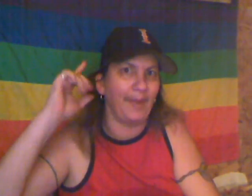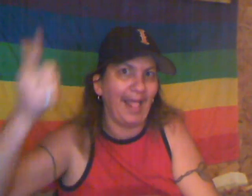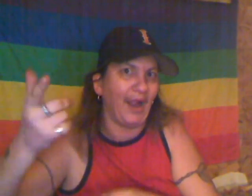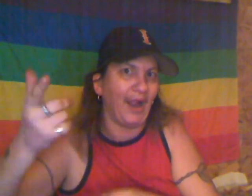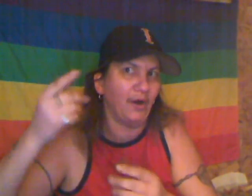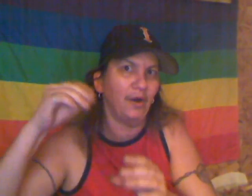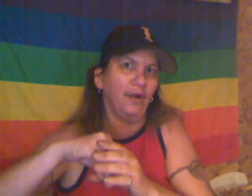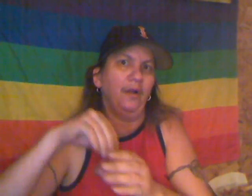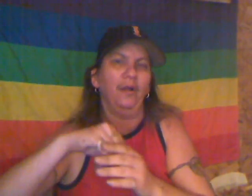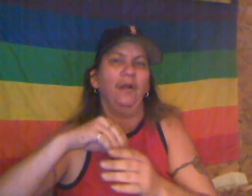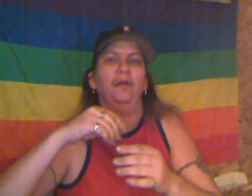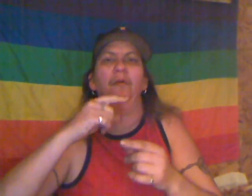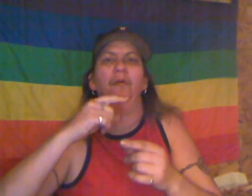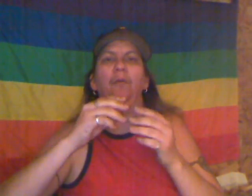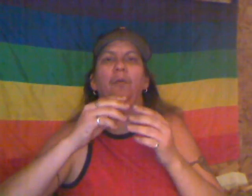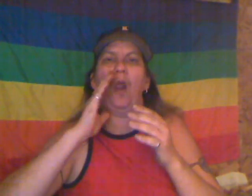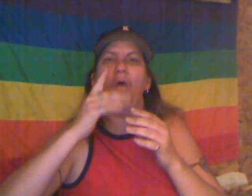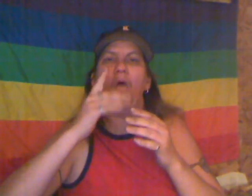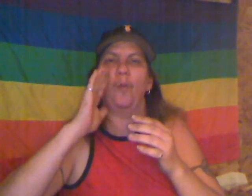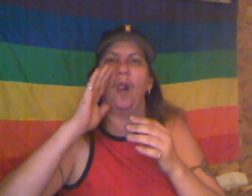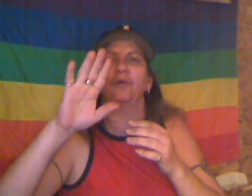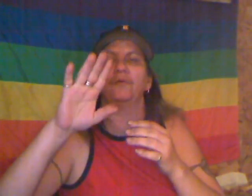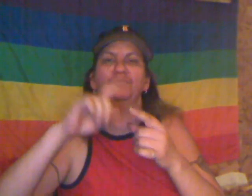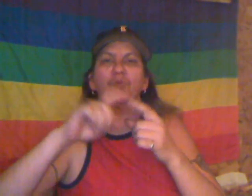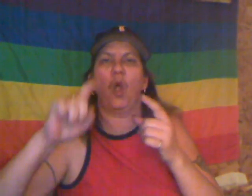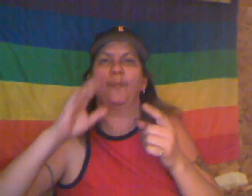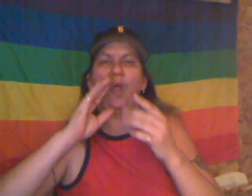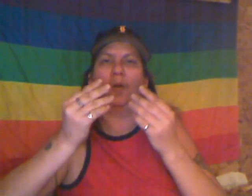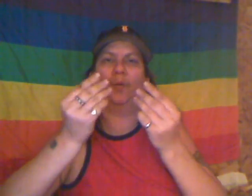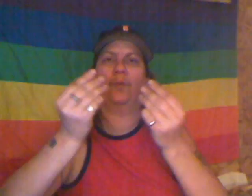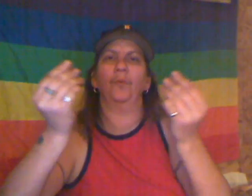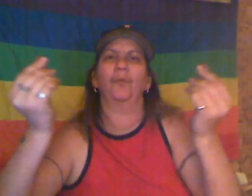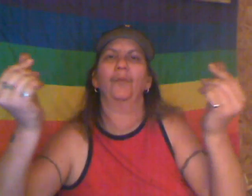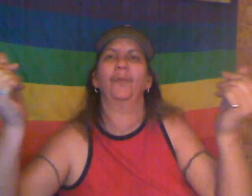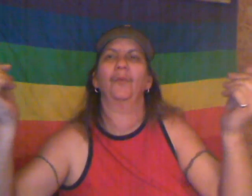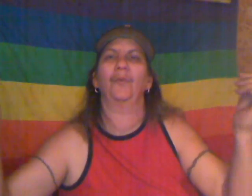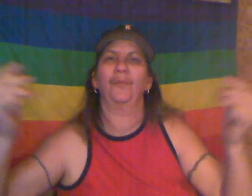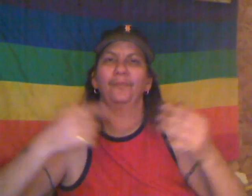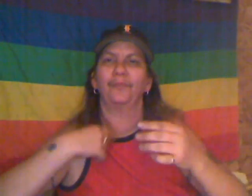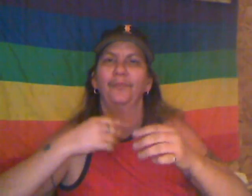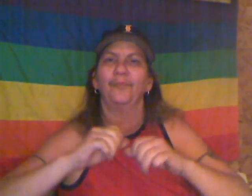space as part of this. So the research you do today with time will hopefully keep